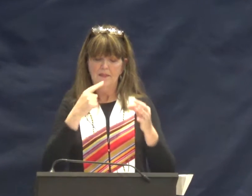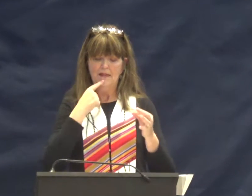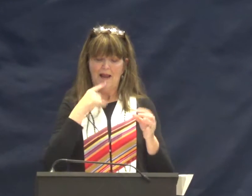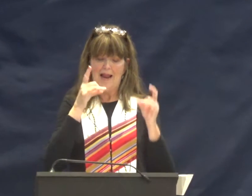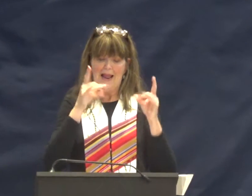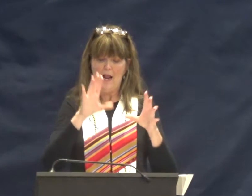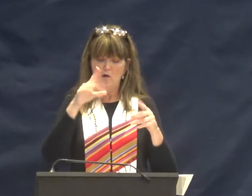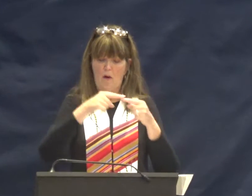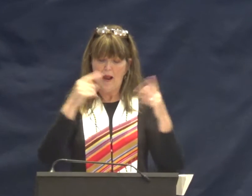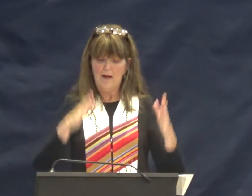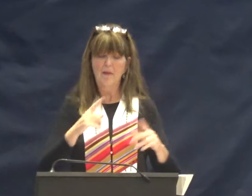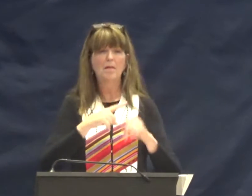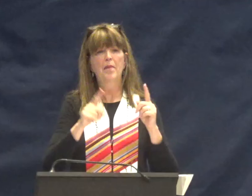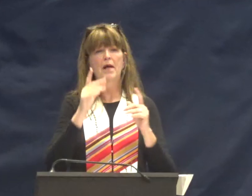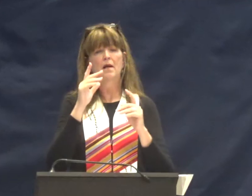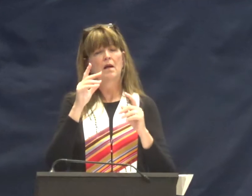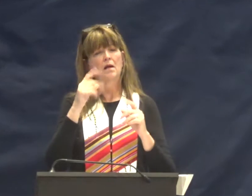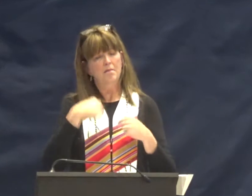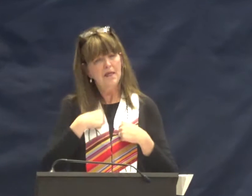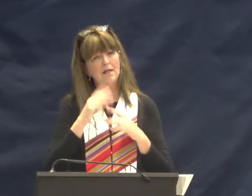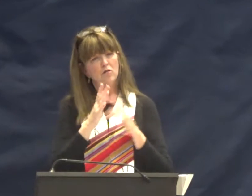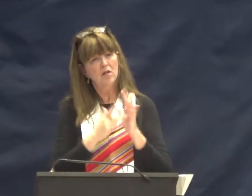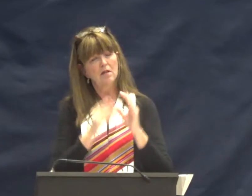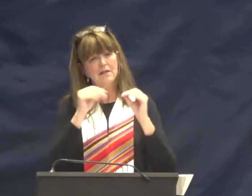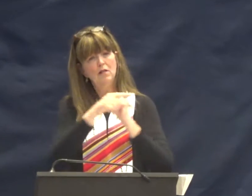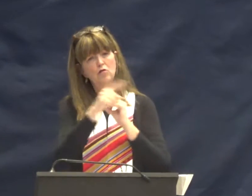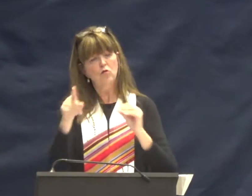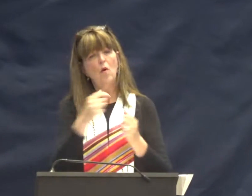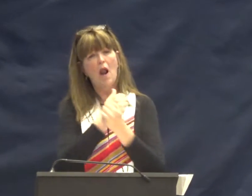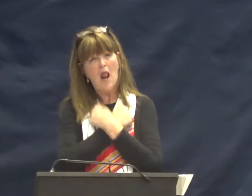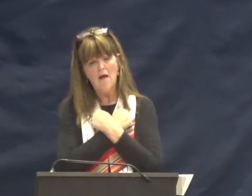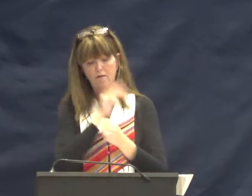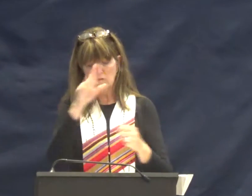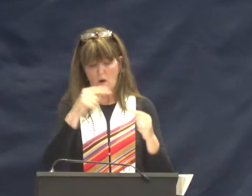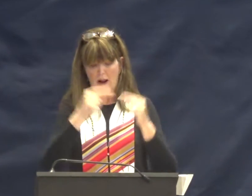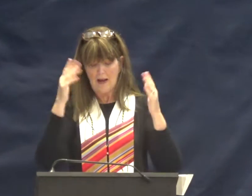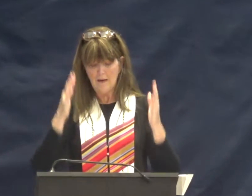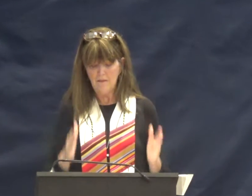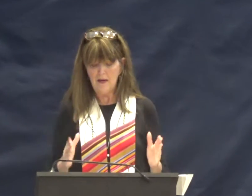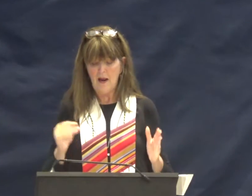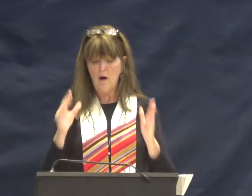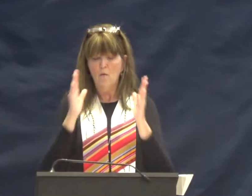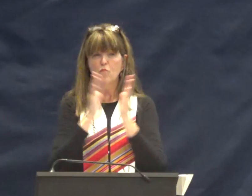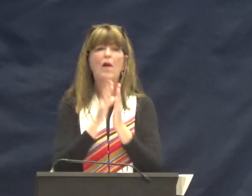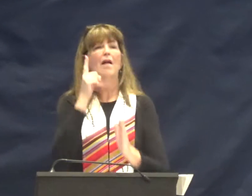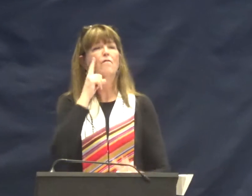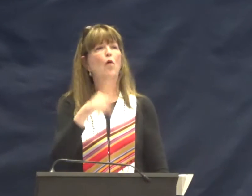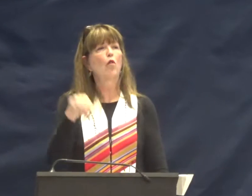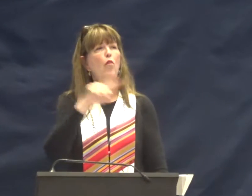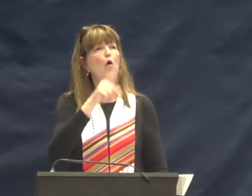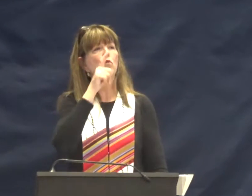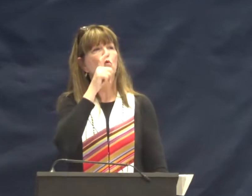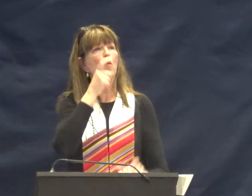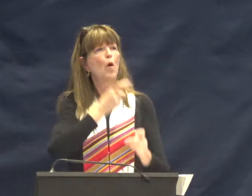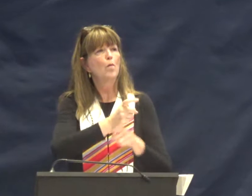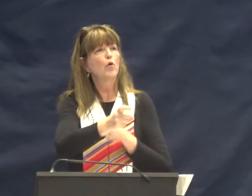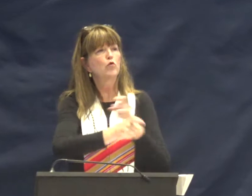You heard the message, hate your neighbor, but I am telling you to love your enemies and pray for those